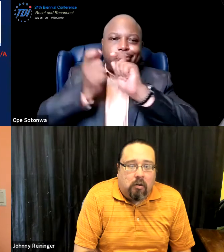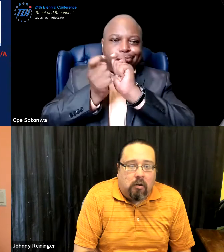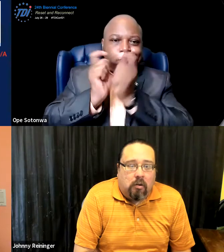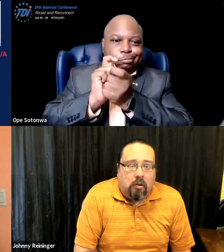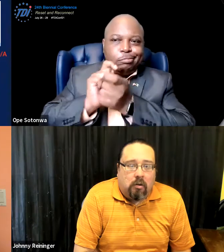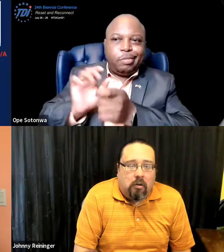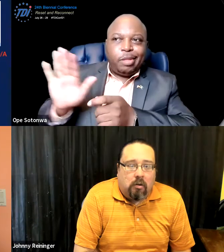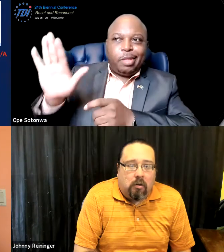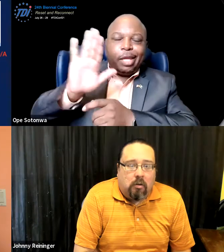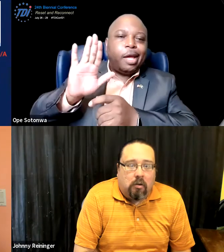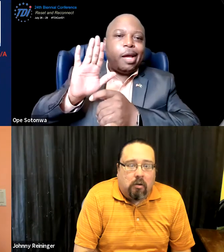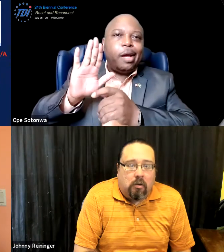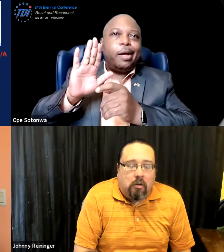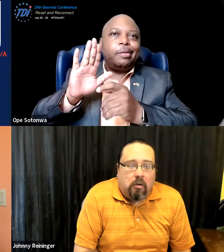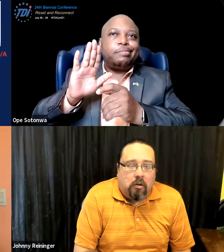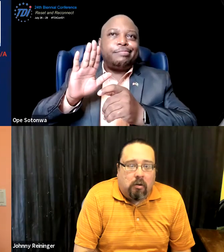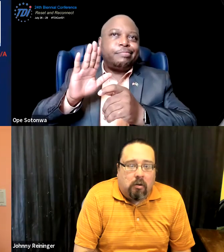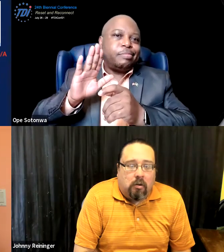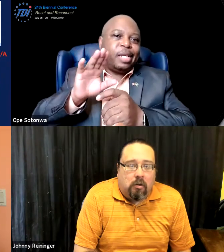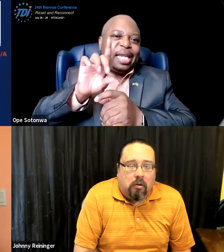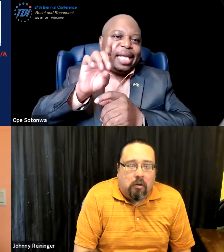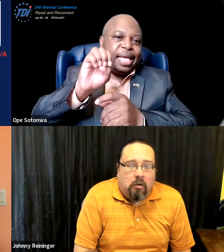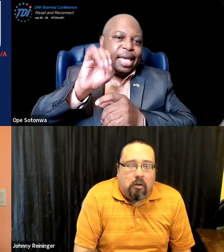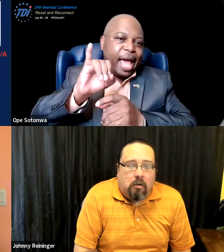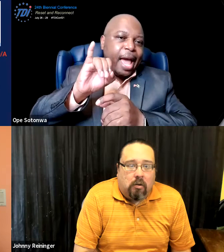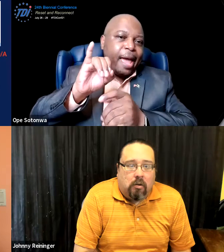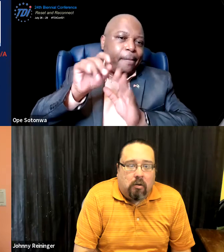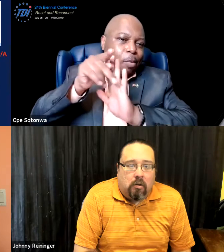start thinking about how they can change their